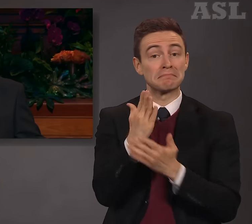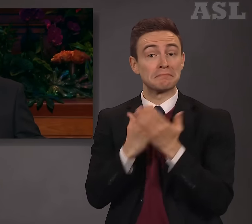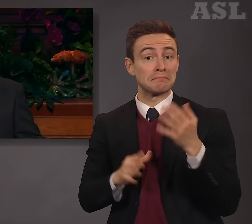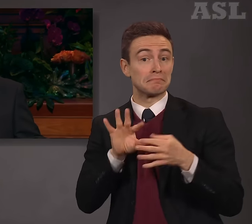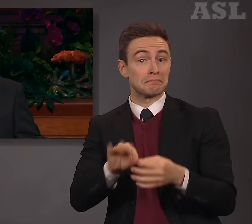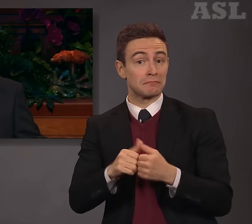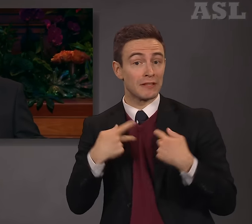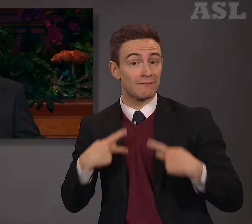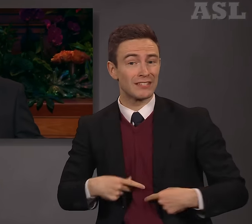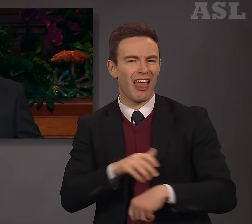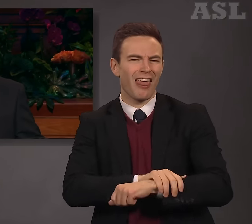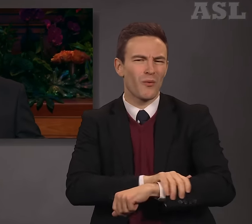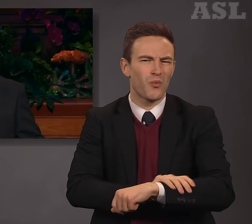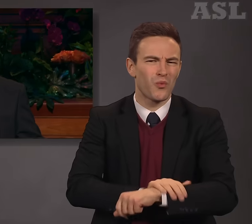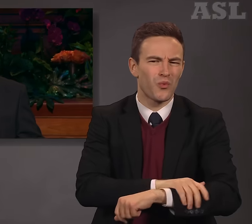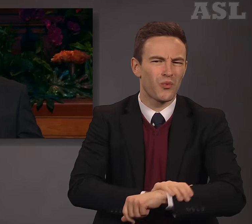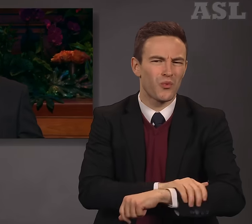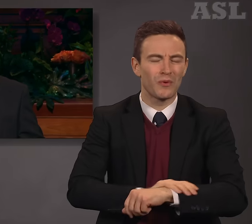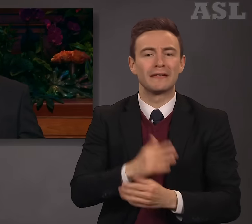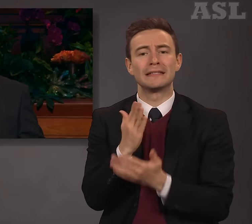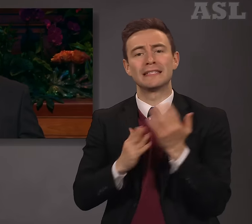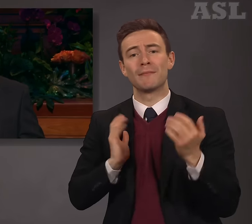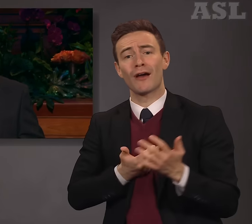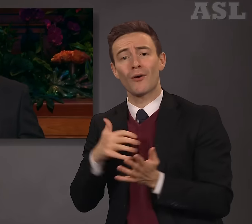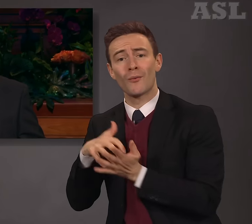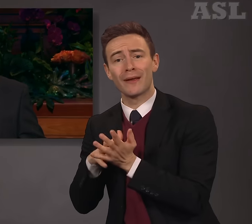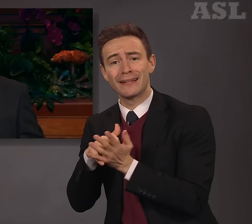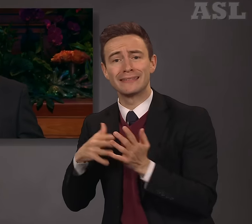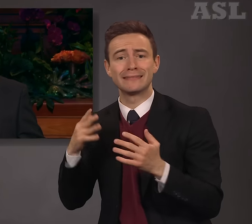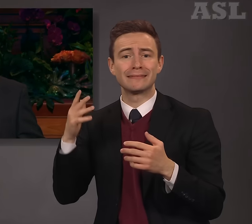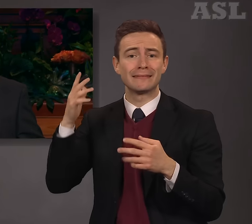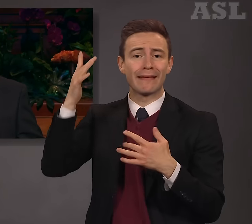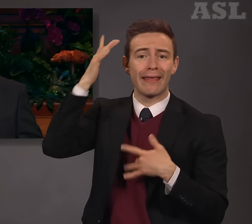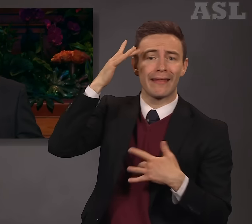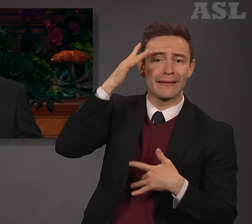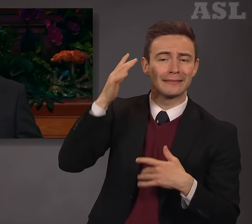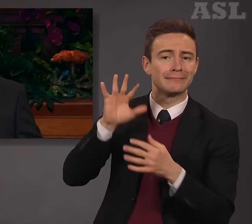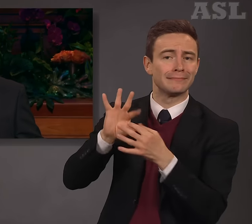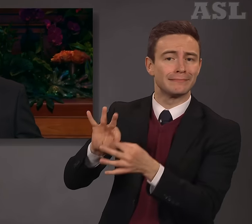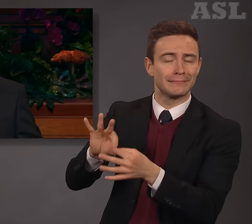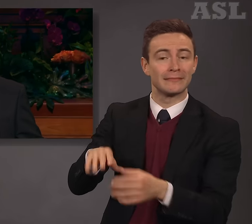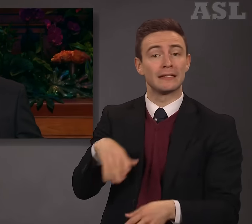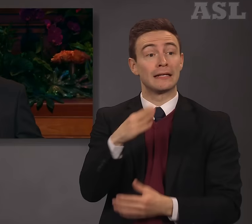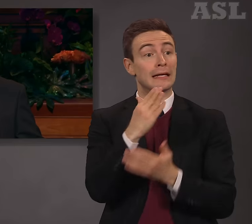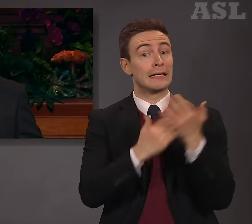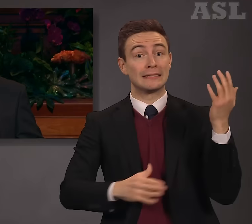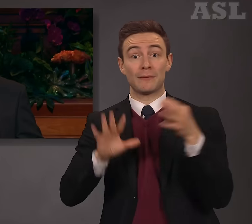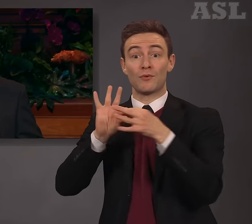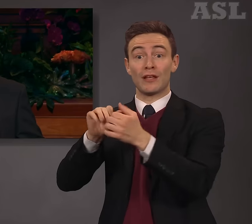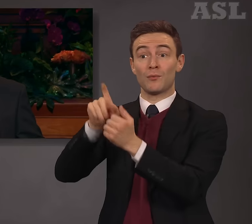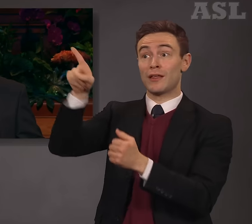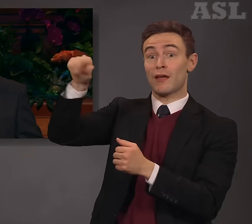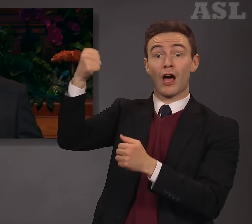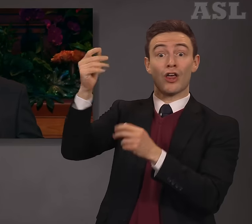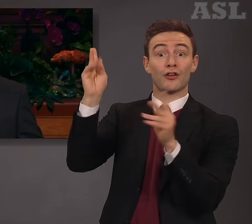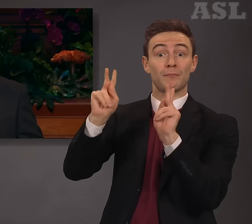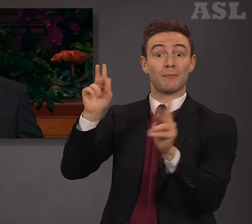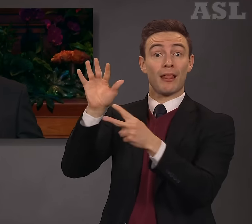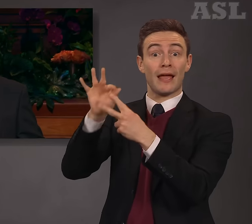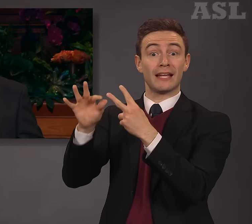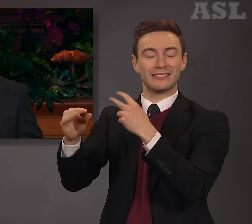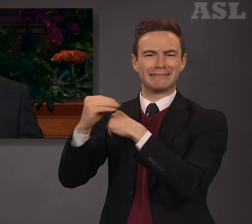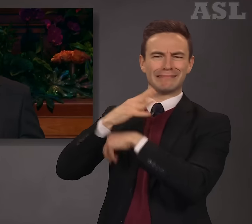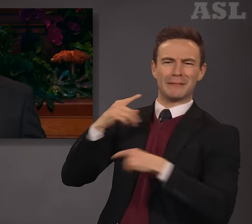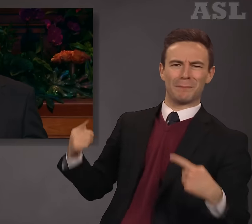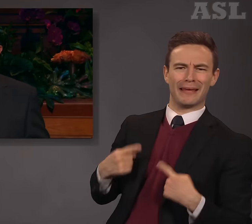bodies, some due to our weaknesses or afflictions, some due to the way others use their agency, and some due to